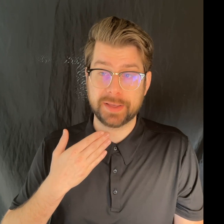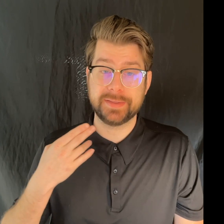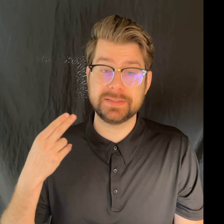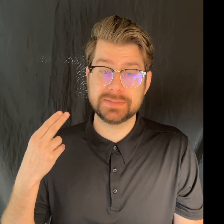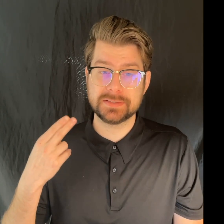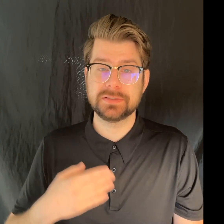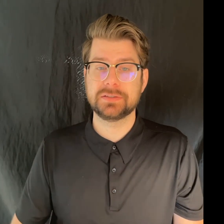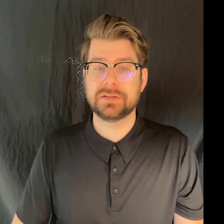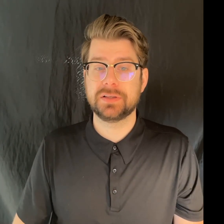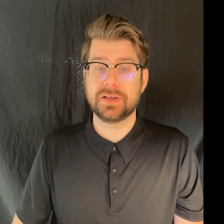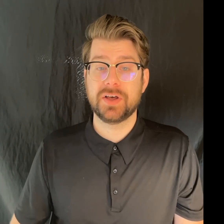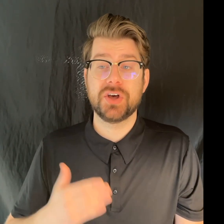skies,